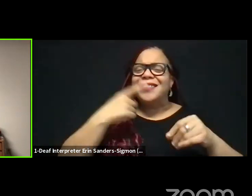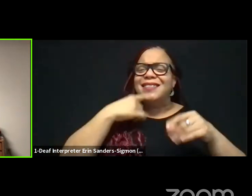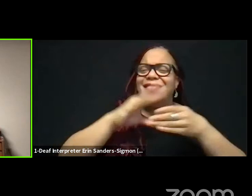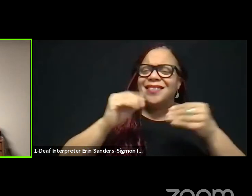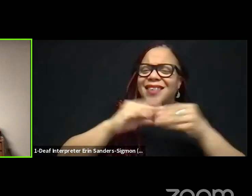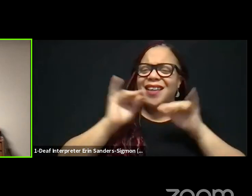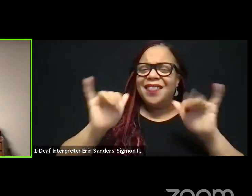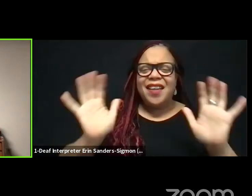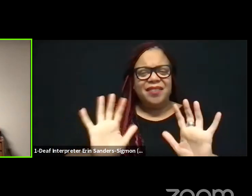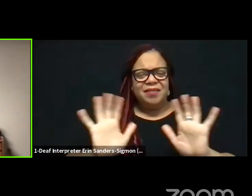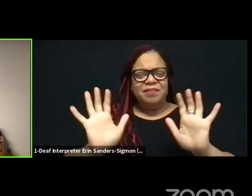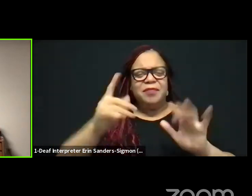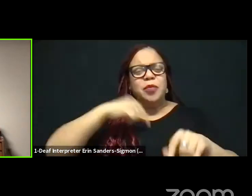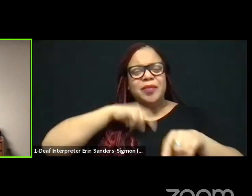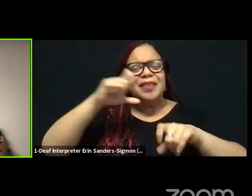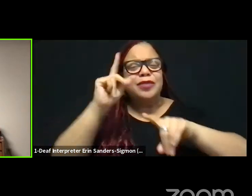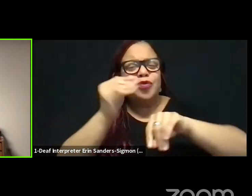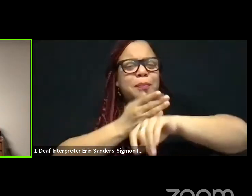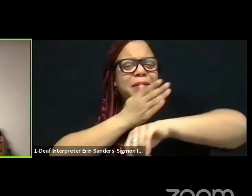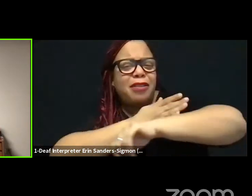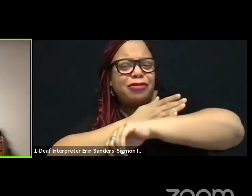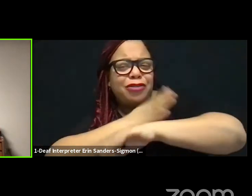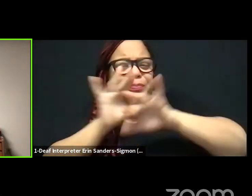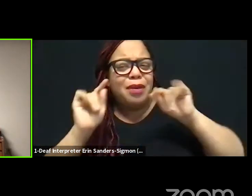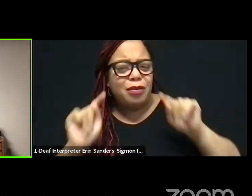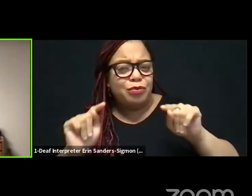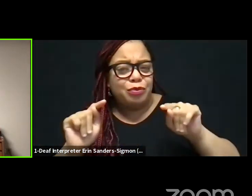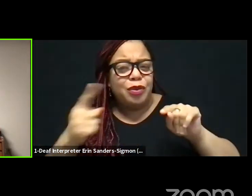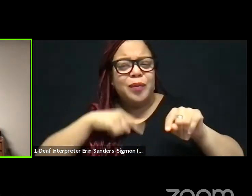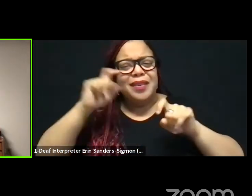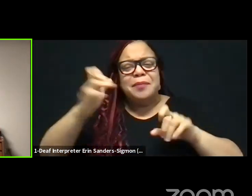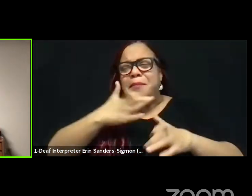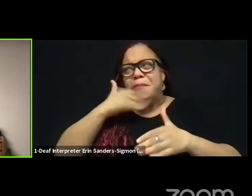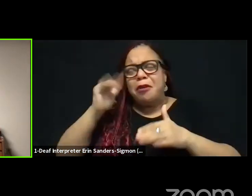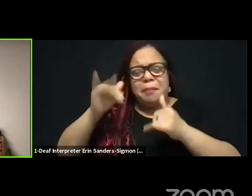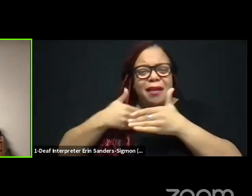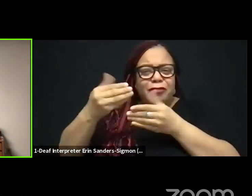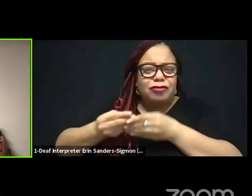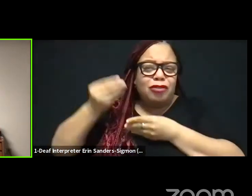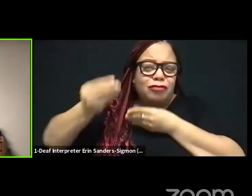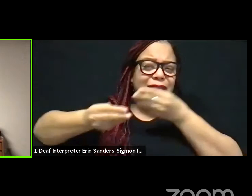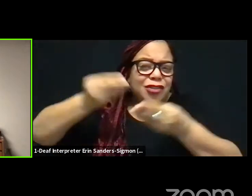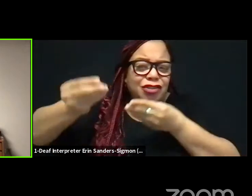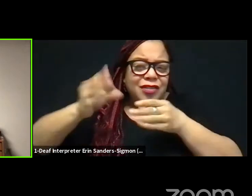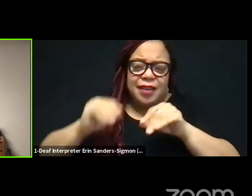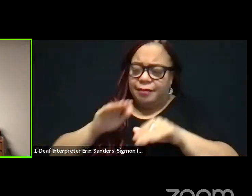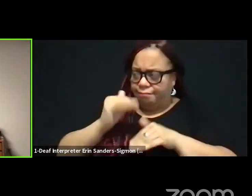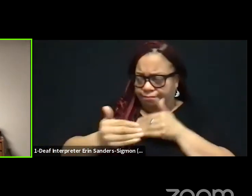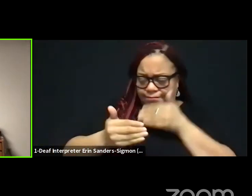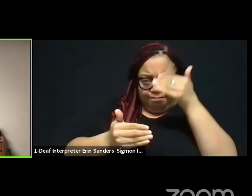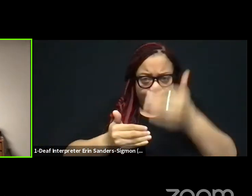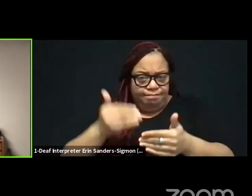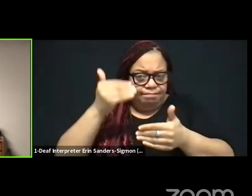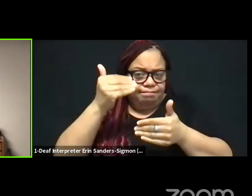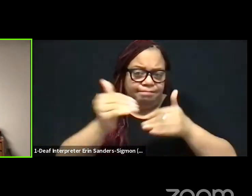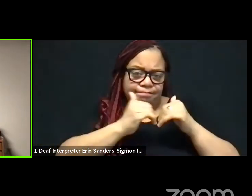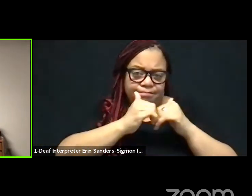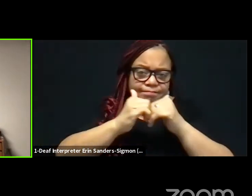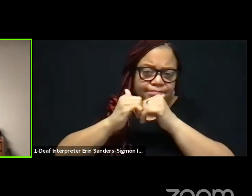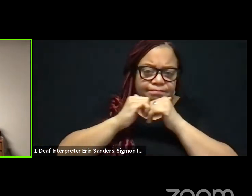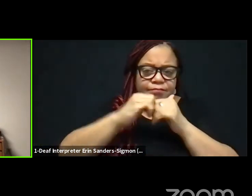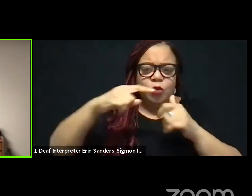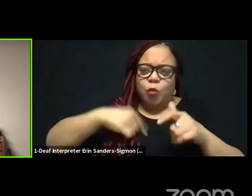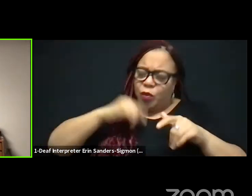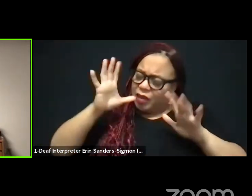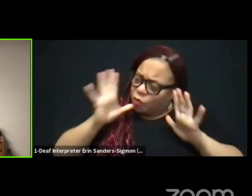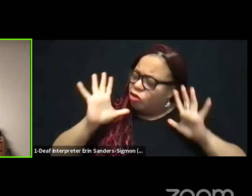together, we're going to get over this line of freedom. I think about the 1919 Red